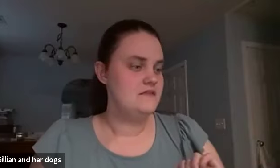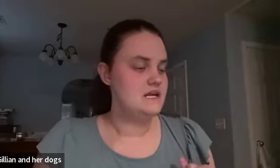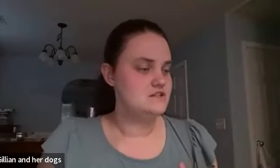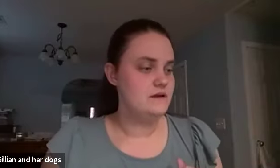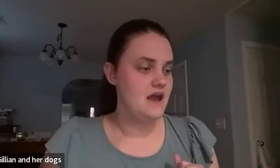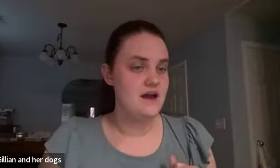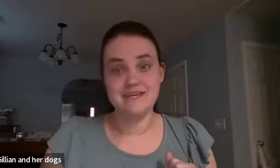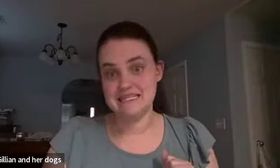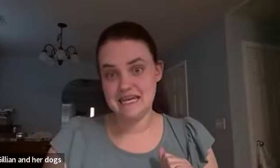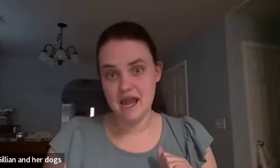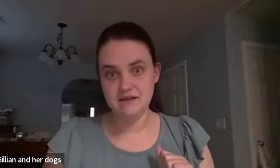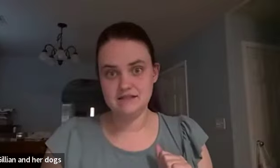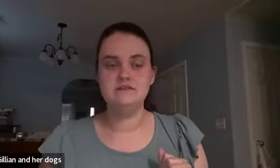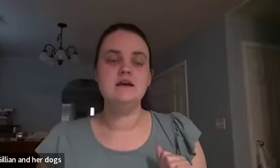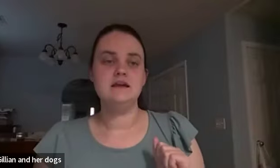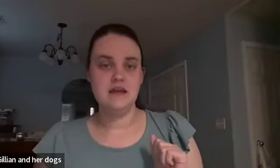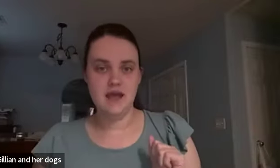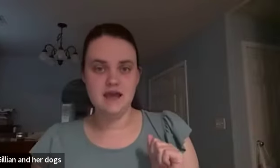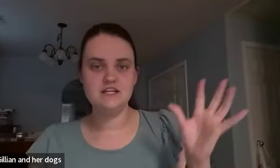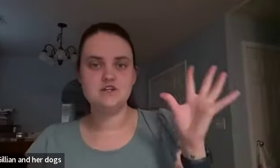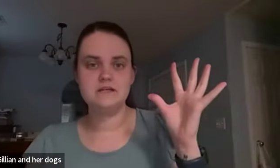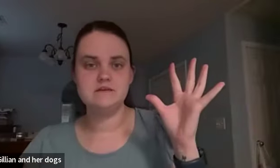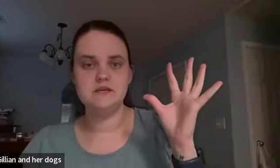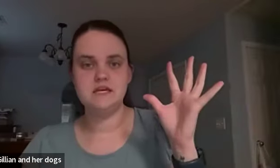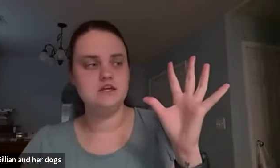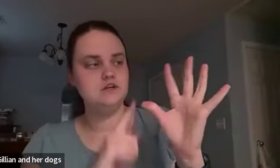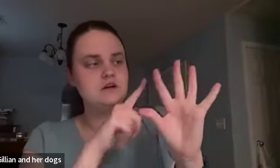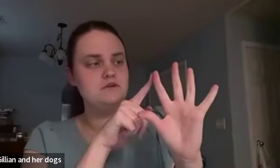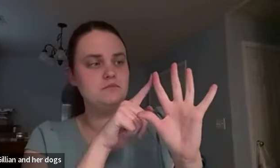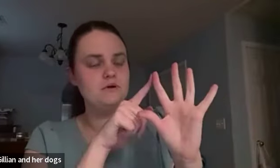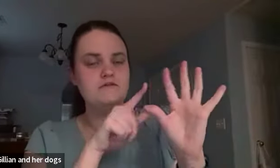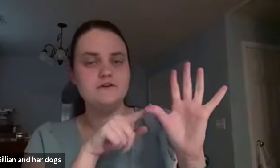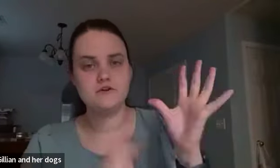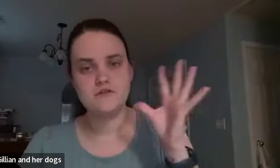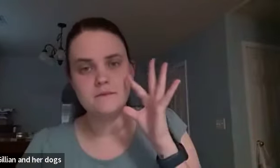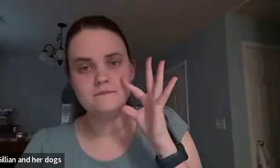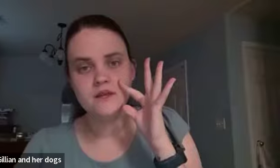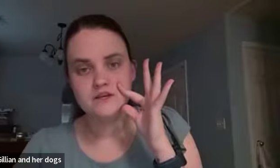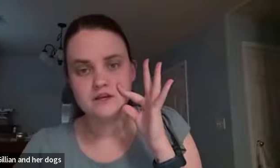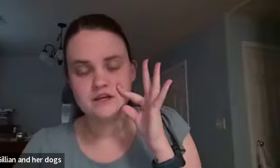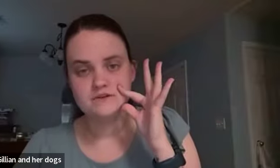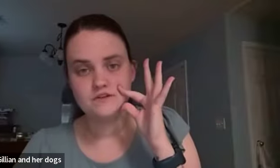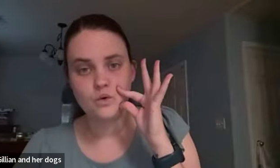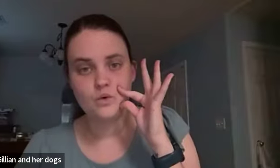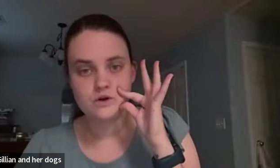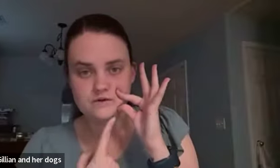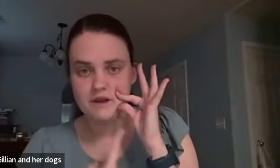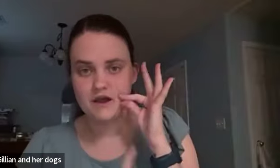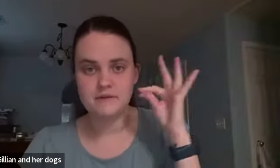The next one we have is cat. Cat is going to be, you're going to have your pointer finger and your thumb. You're going to come to the corner of your mouth and